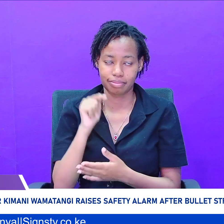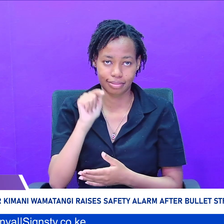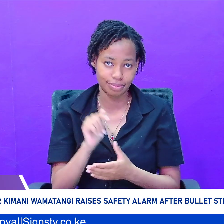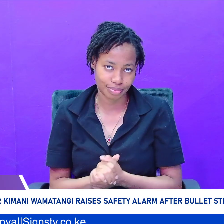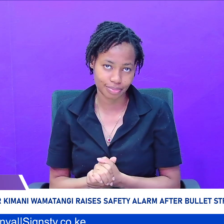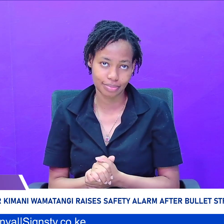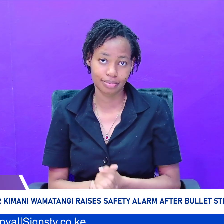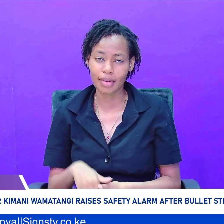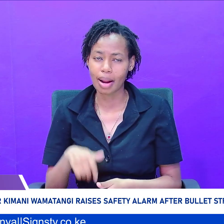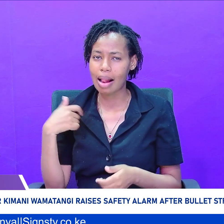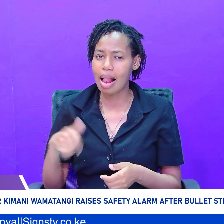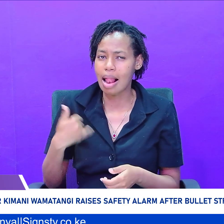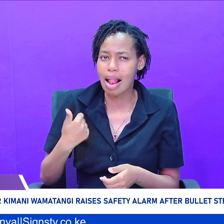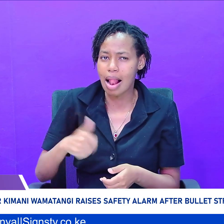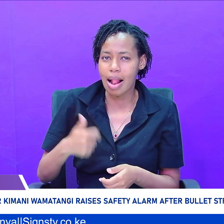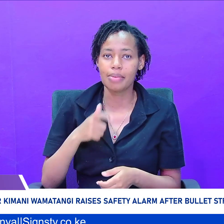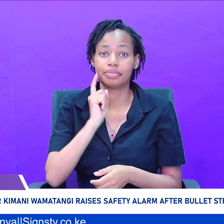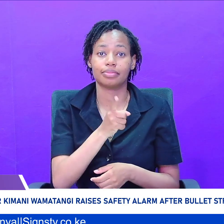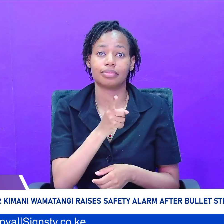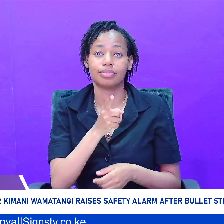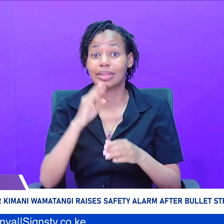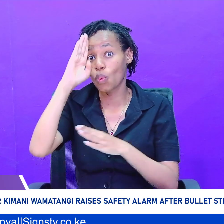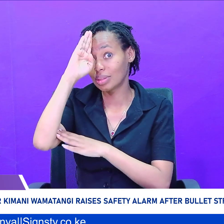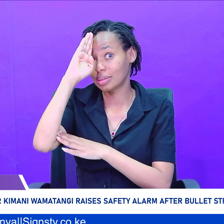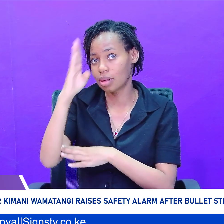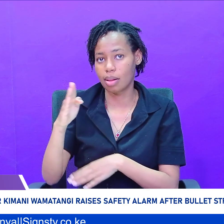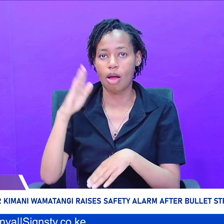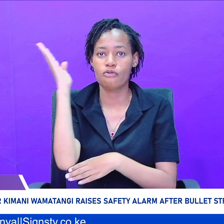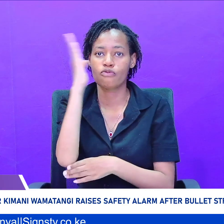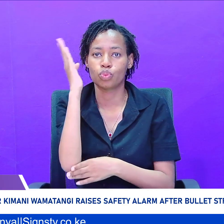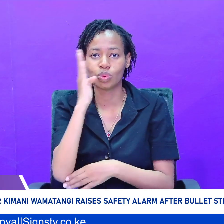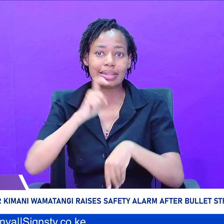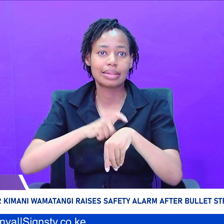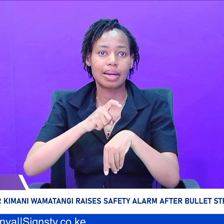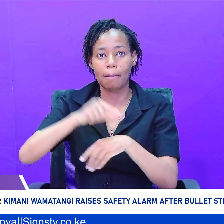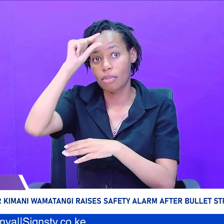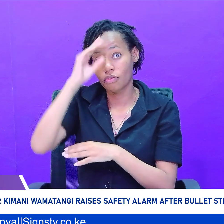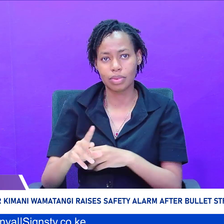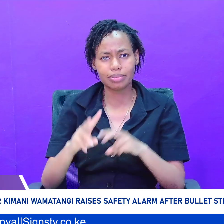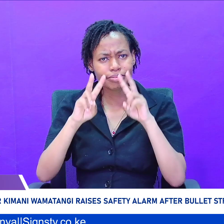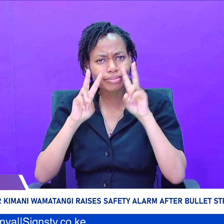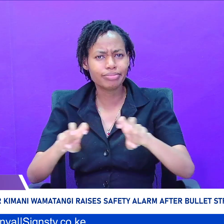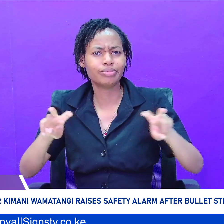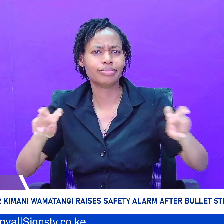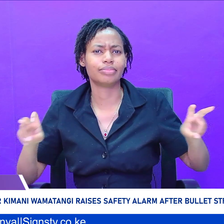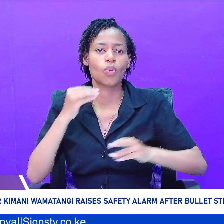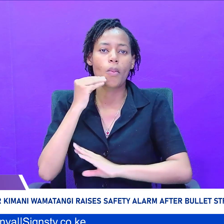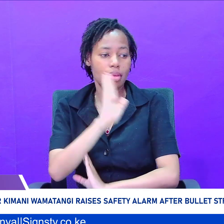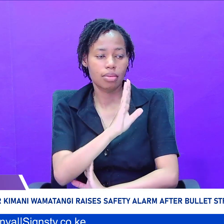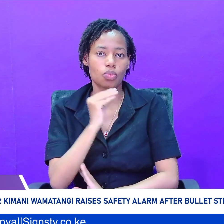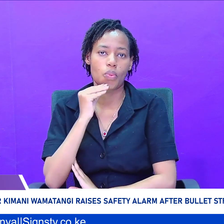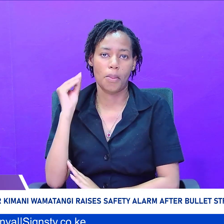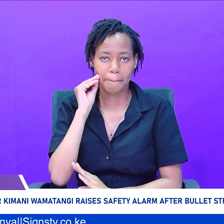The alarming incident occurred on Sunday afternoon while the governor was inspecting